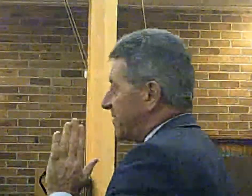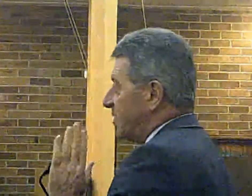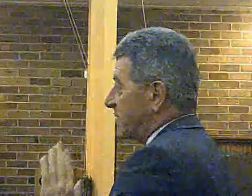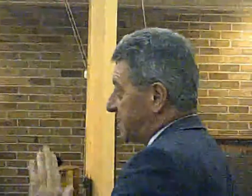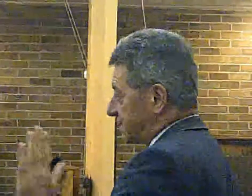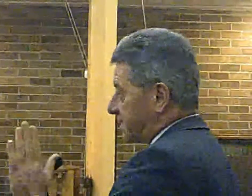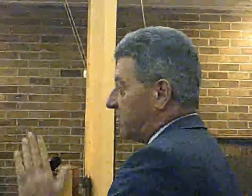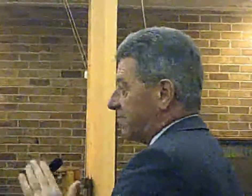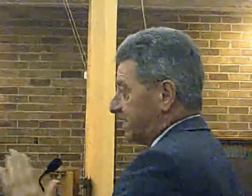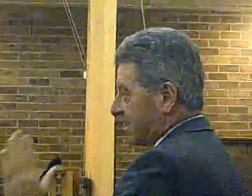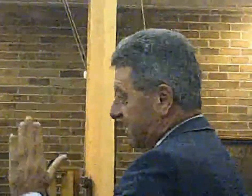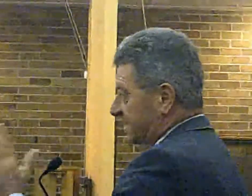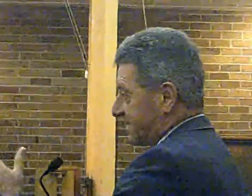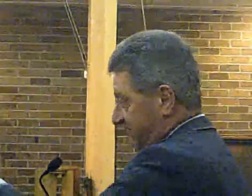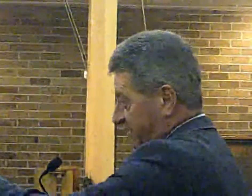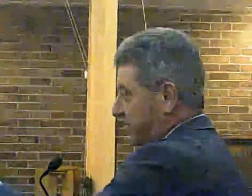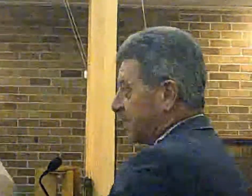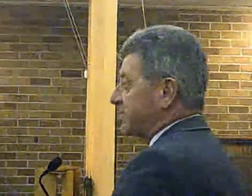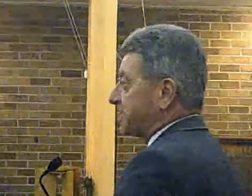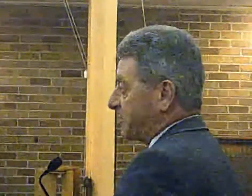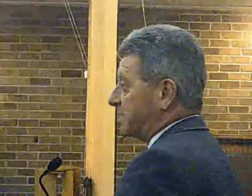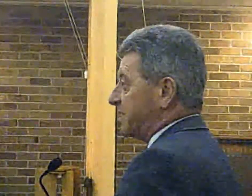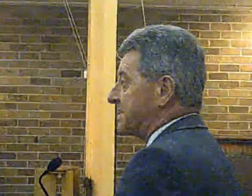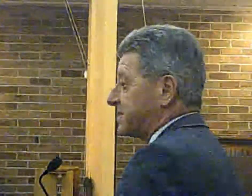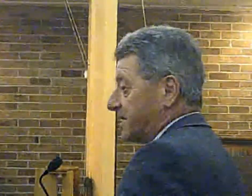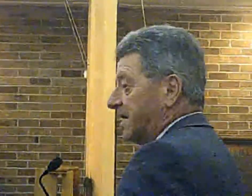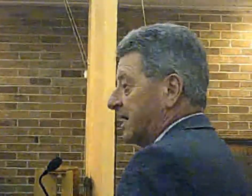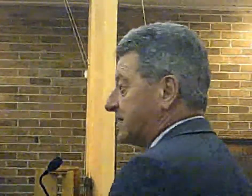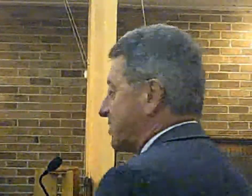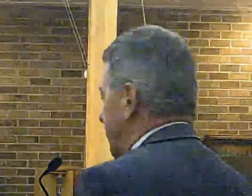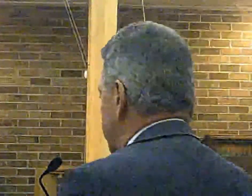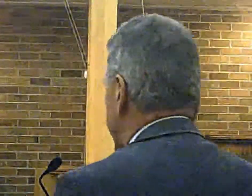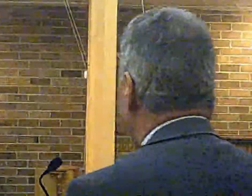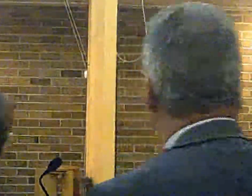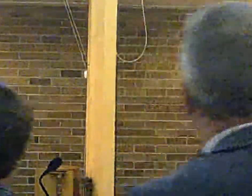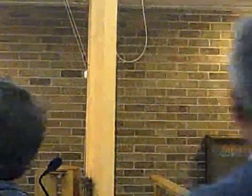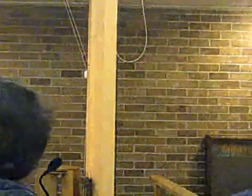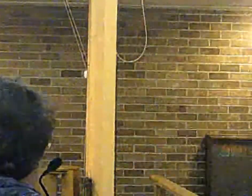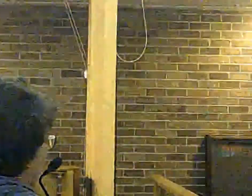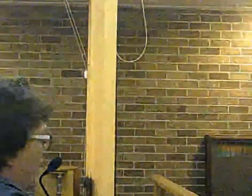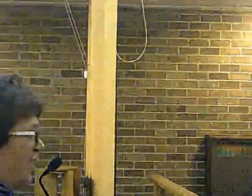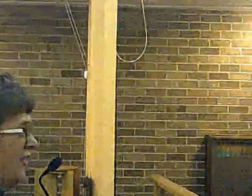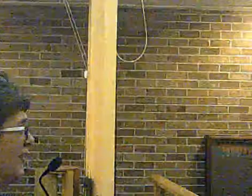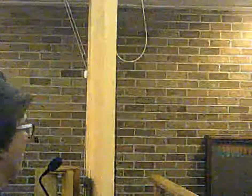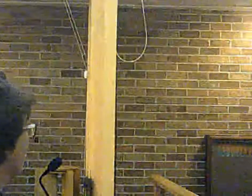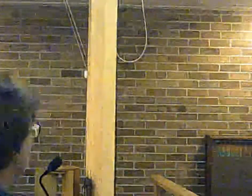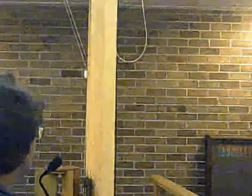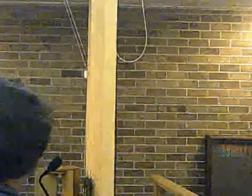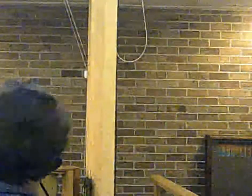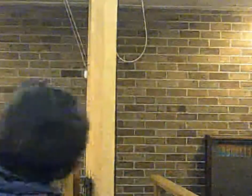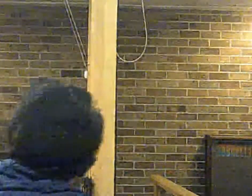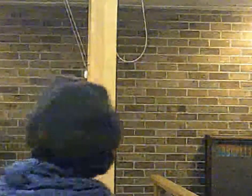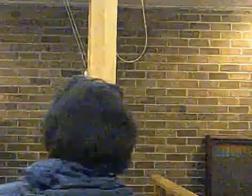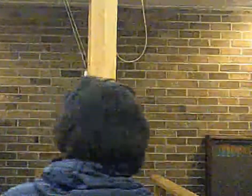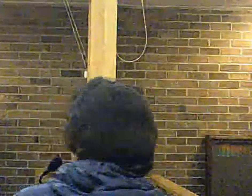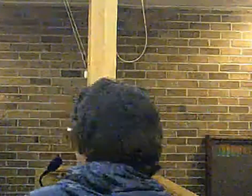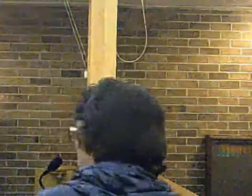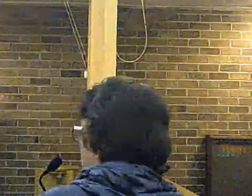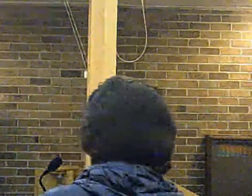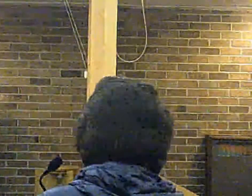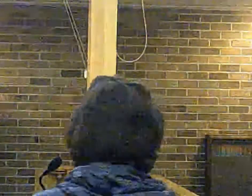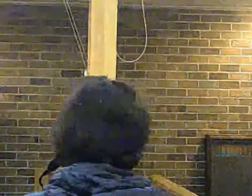got five more minutes, so I'd like to give it to the people who sit up a chat and ask a question. Two. Dan talks about